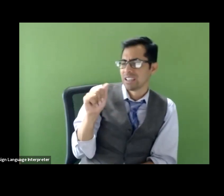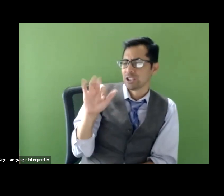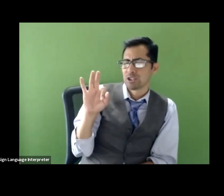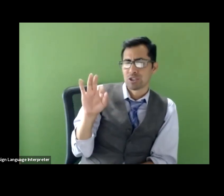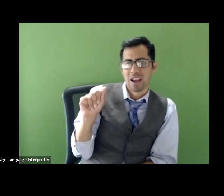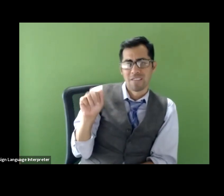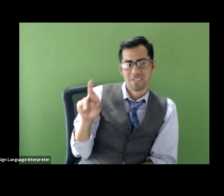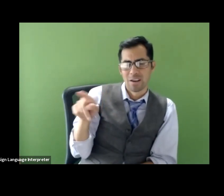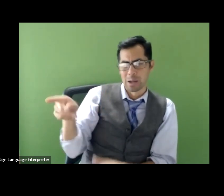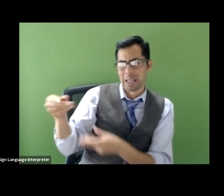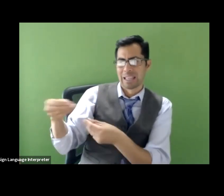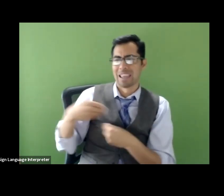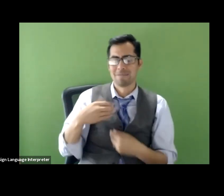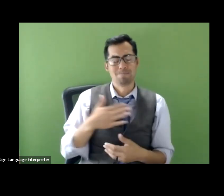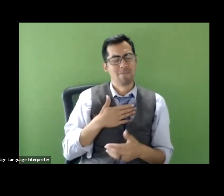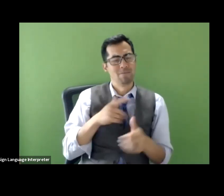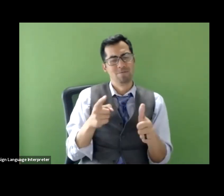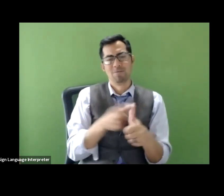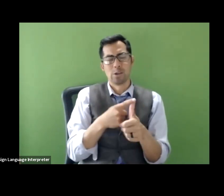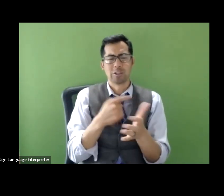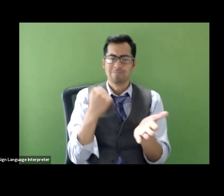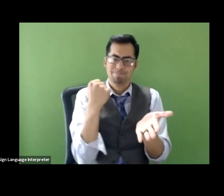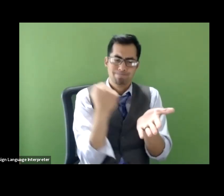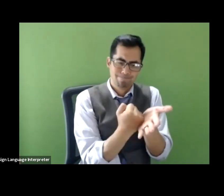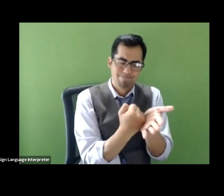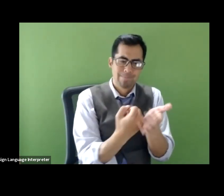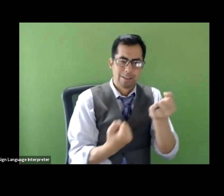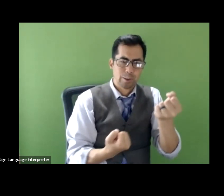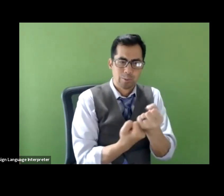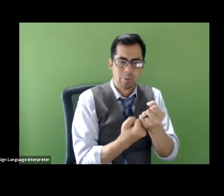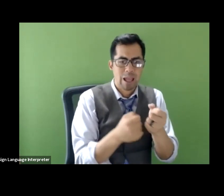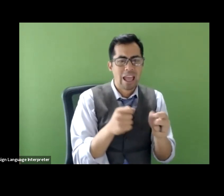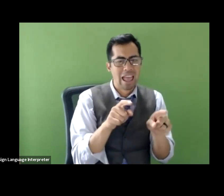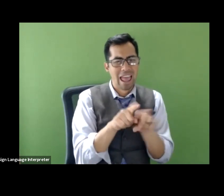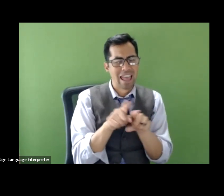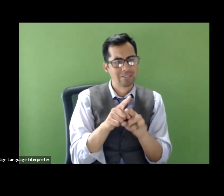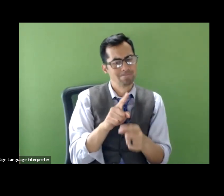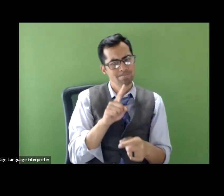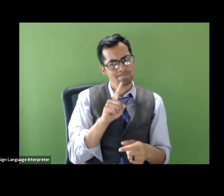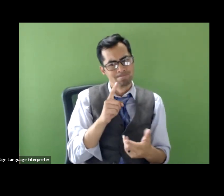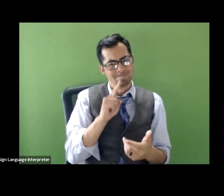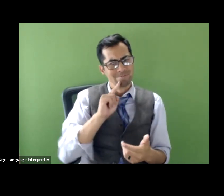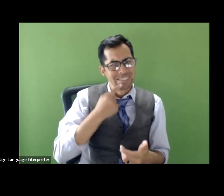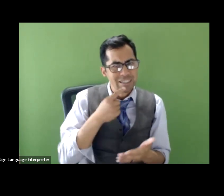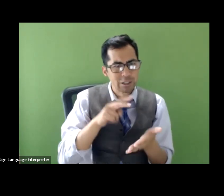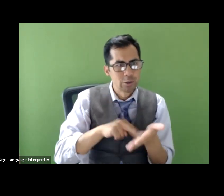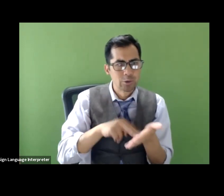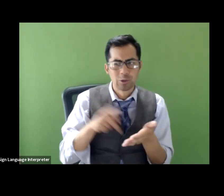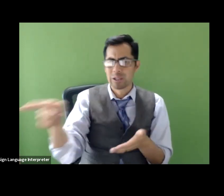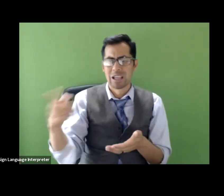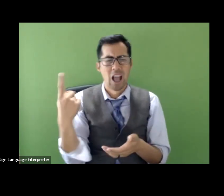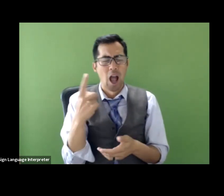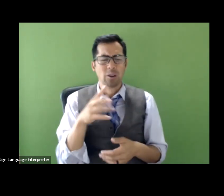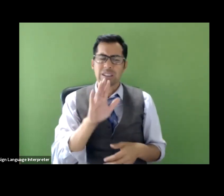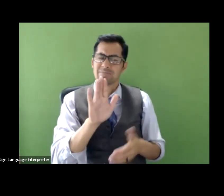first affirmation and conception of myself as a devoted and serious reader, praising me to my